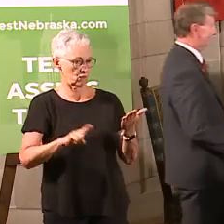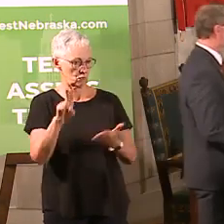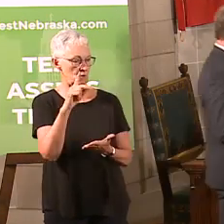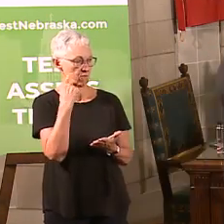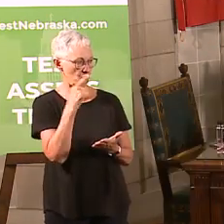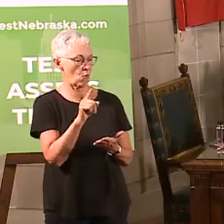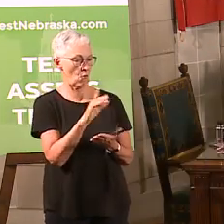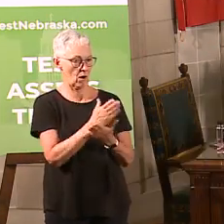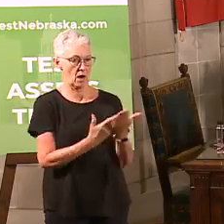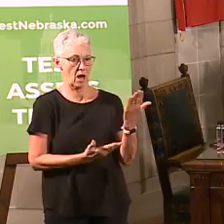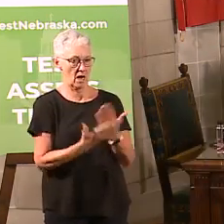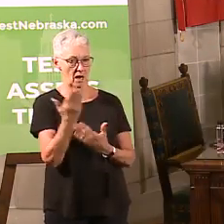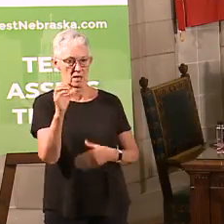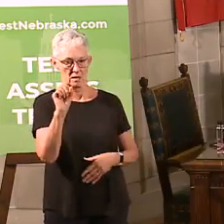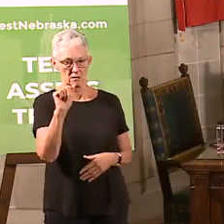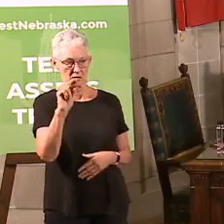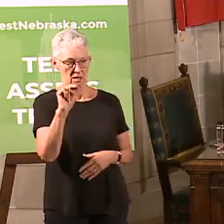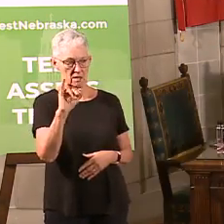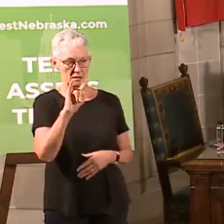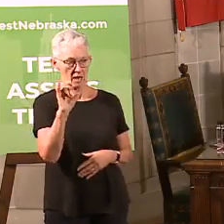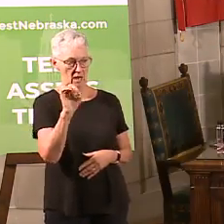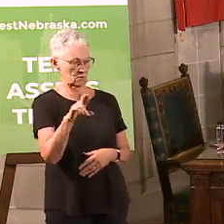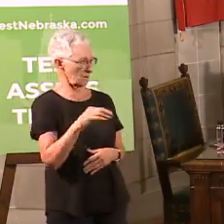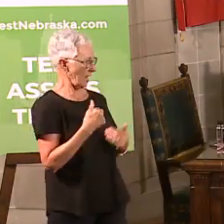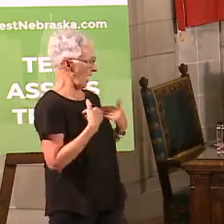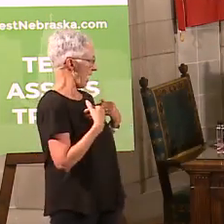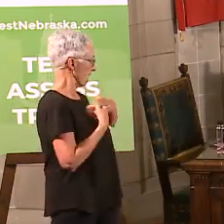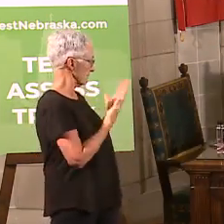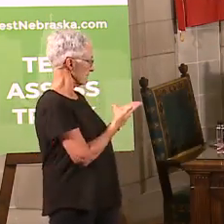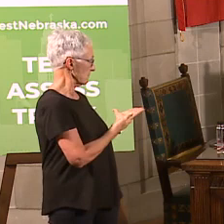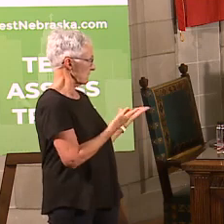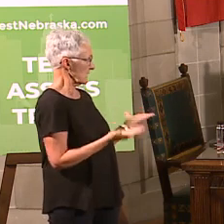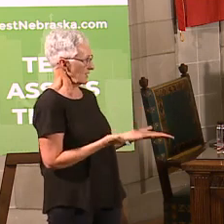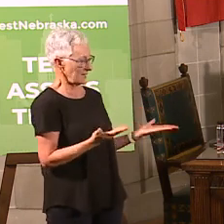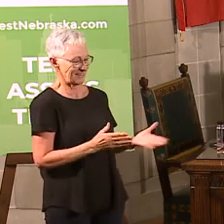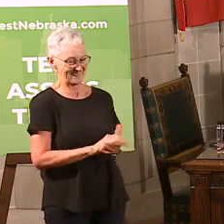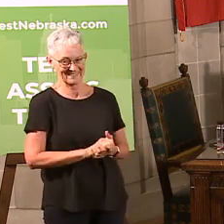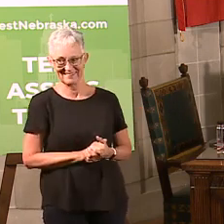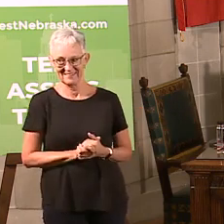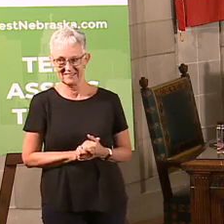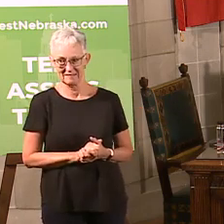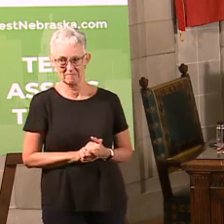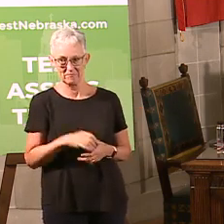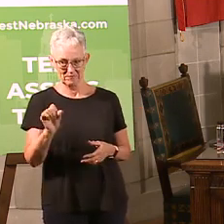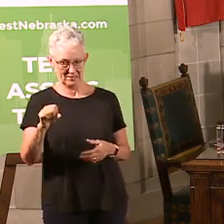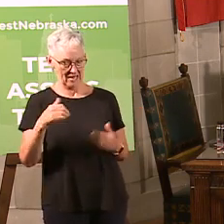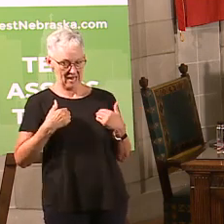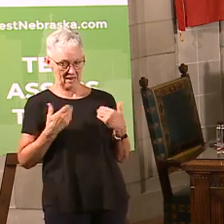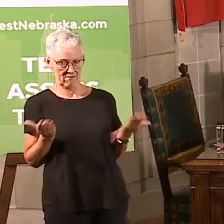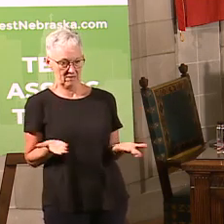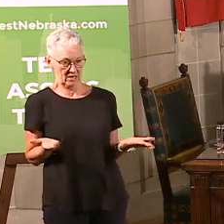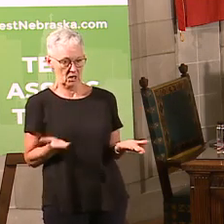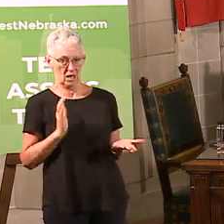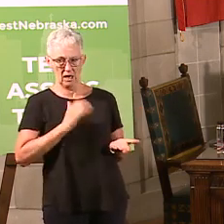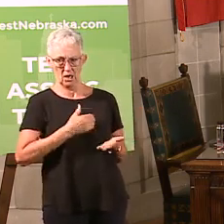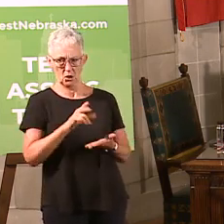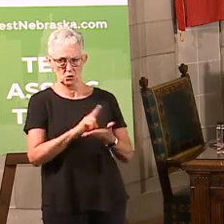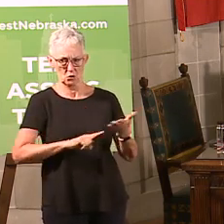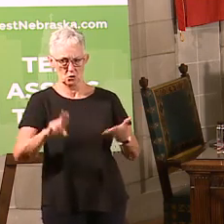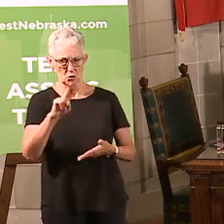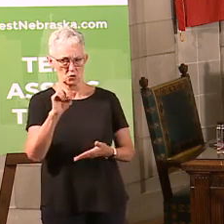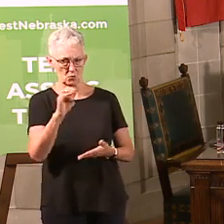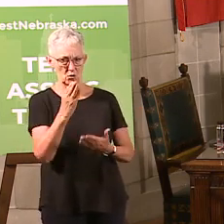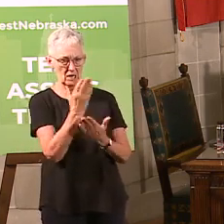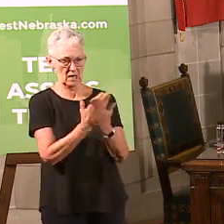We got it prominently displayed right there. Thank you, Governor. And as you can all see, we do have the University of Nebraska hand sanitizer in